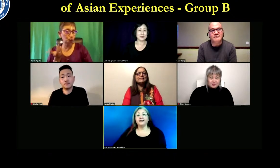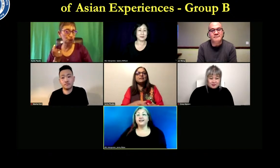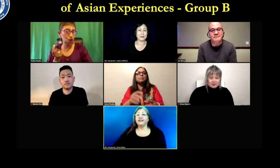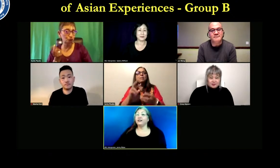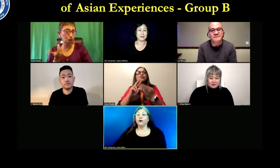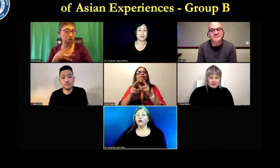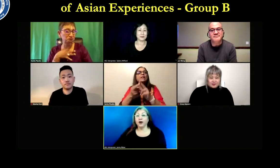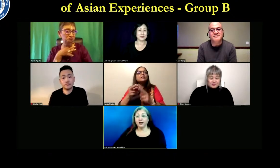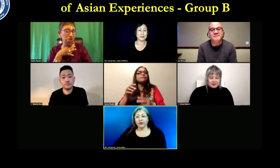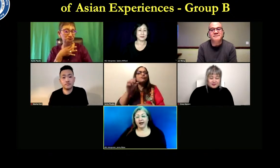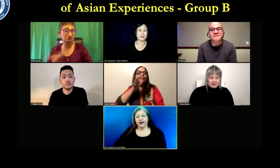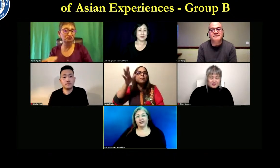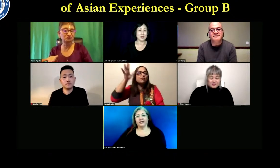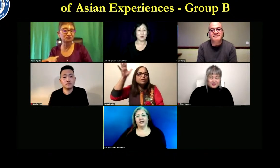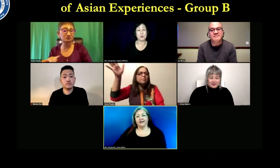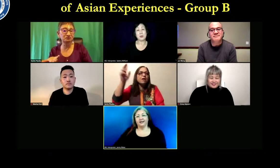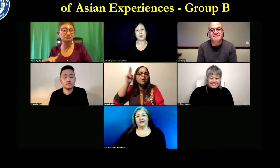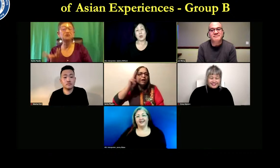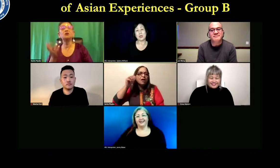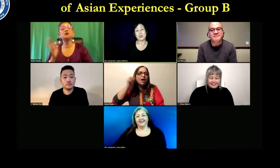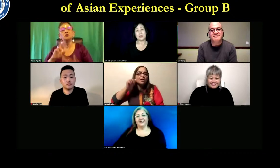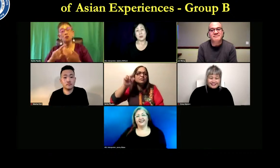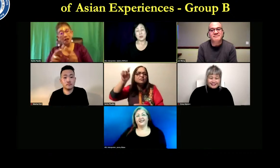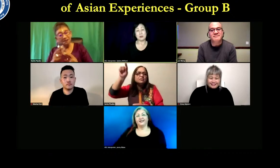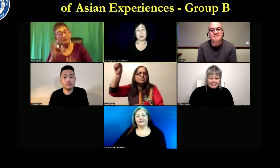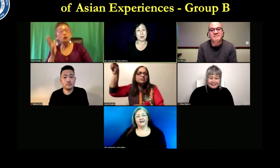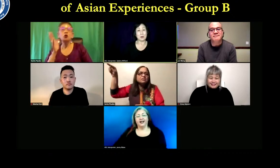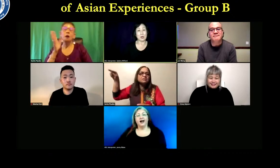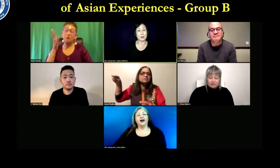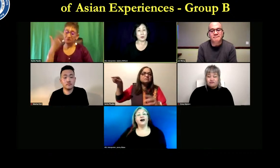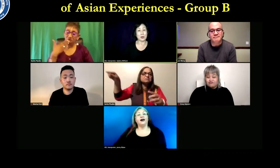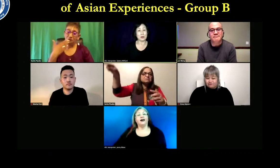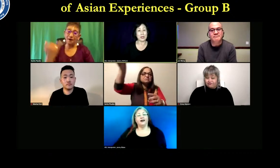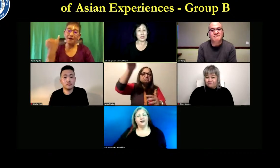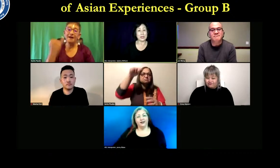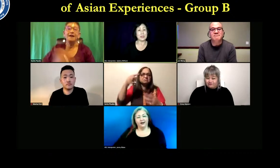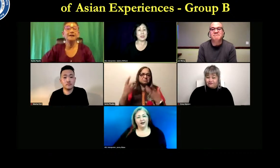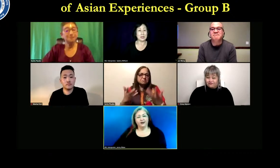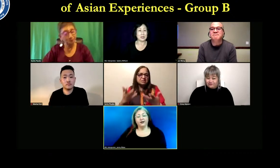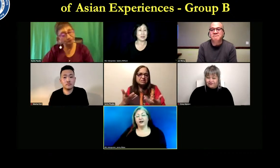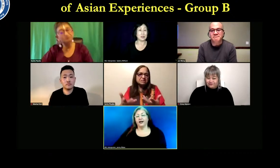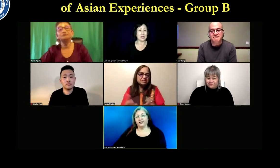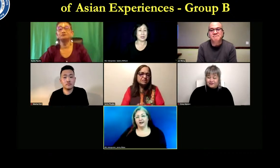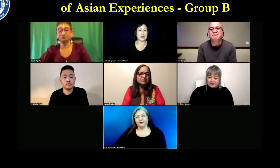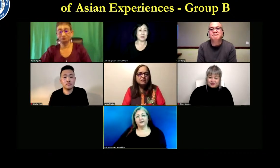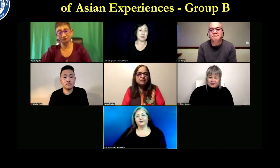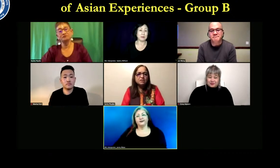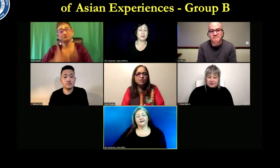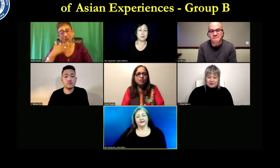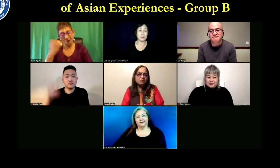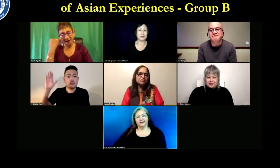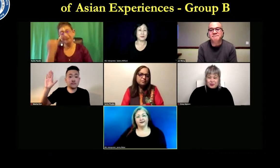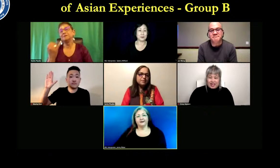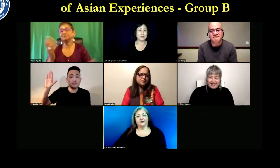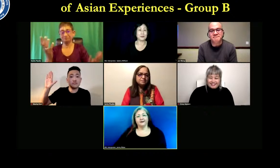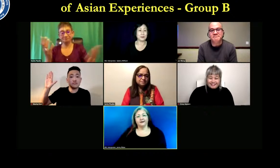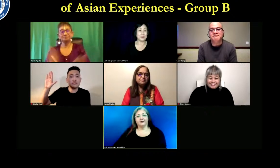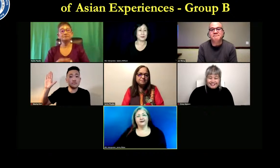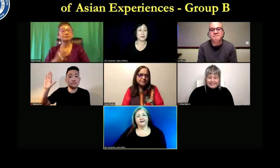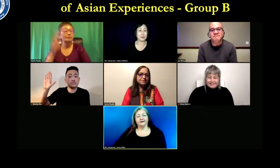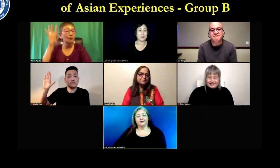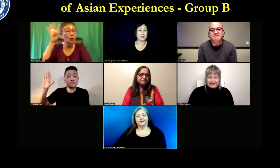parents don't know how to pronounce it? Well, maybe a relative, maybe a grandma. Good idea. You can ask them.